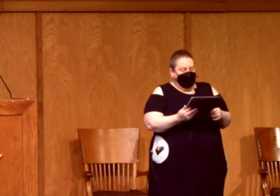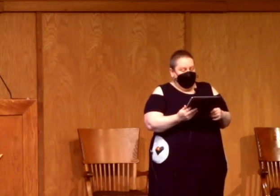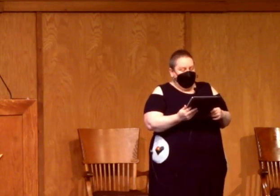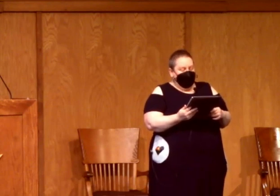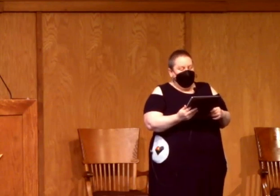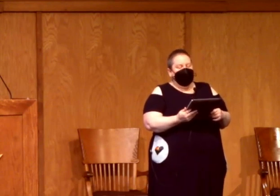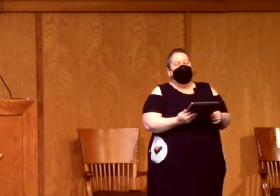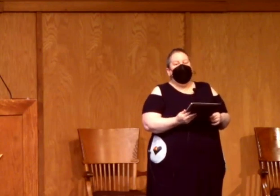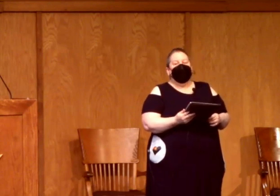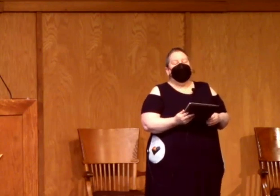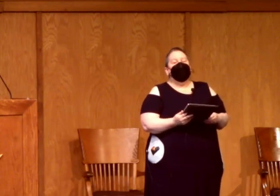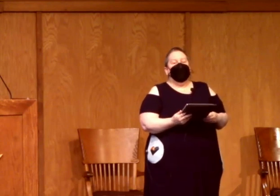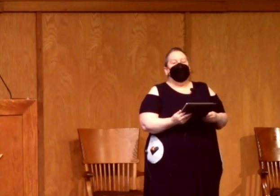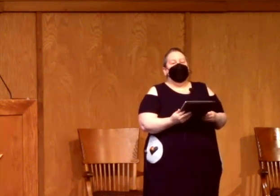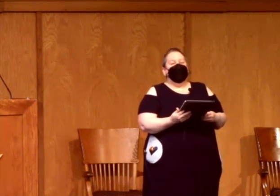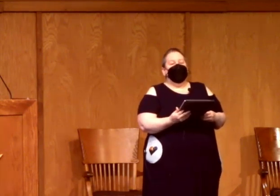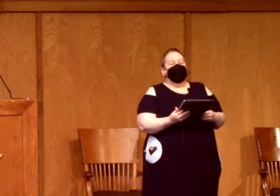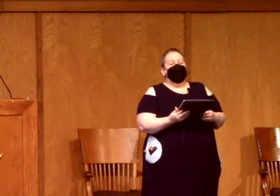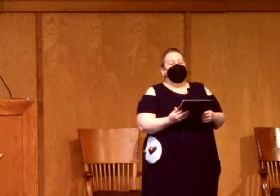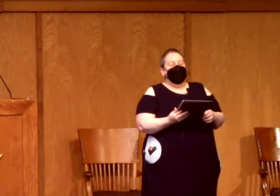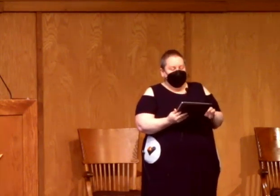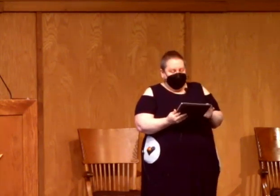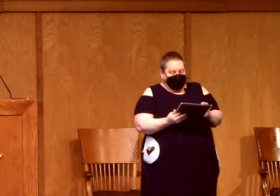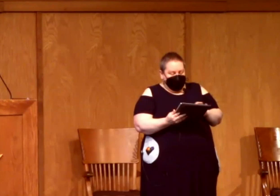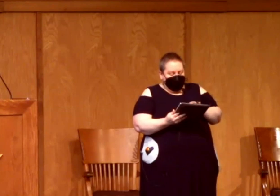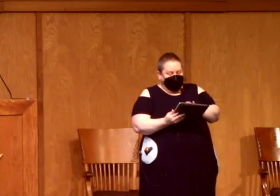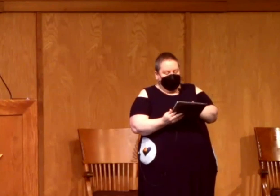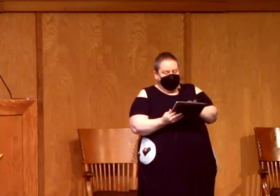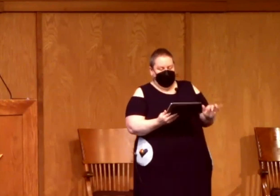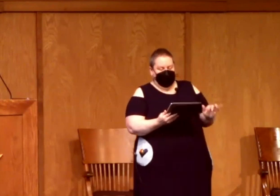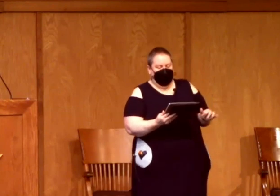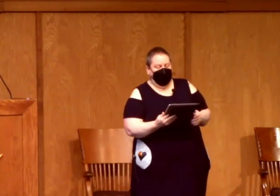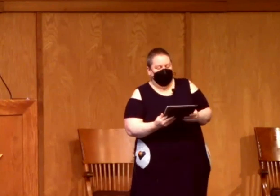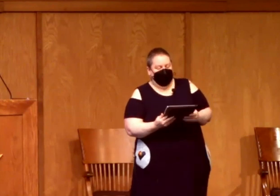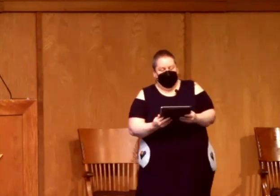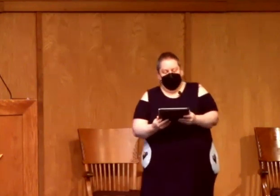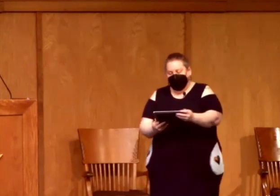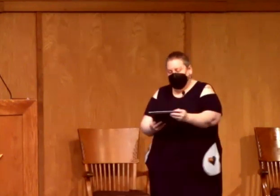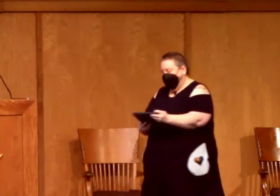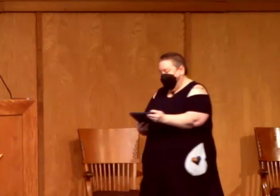isolation, and the light of love is revealed.